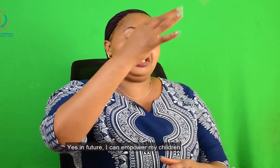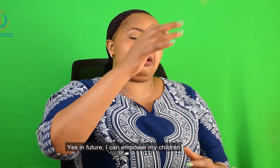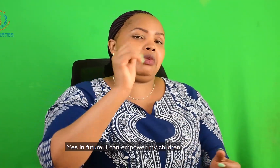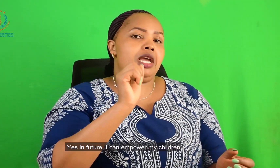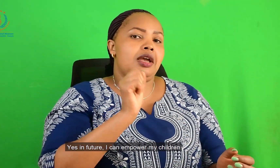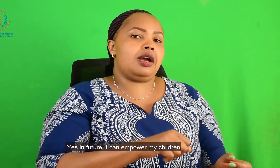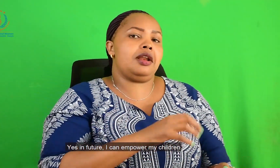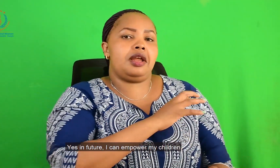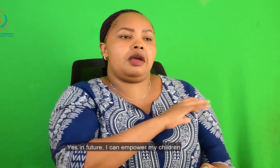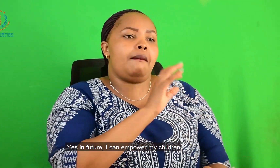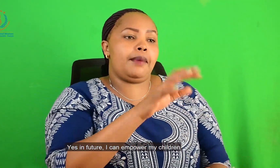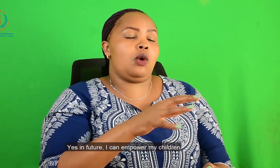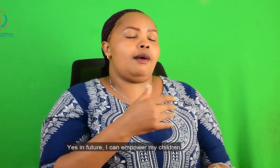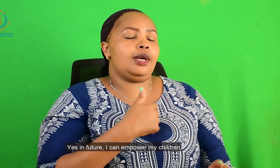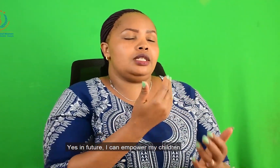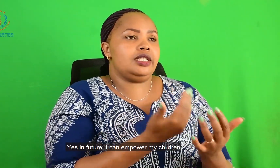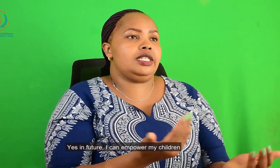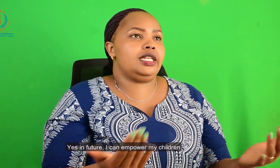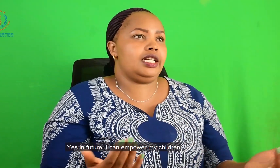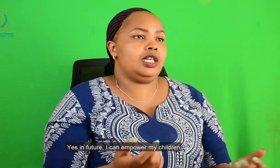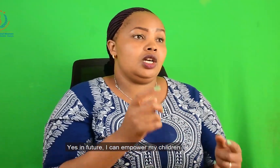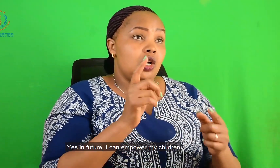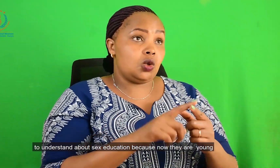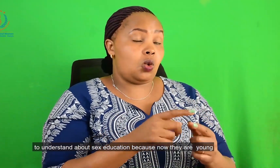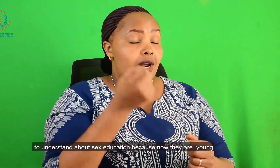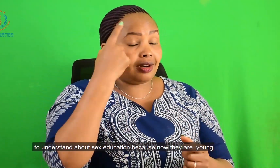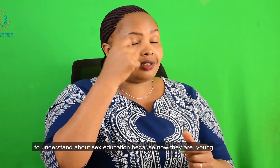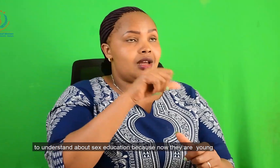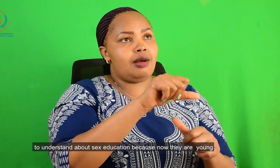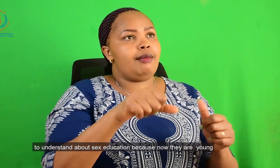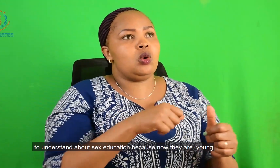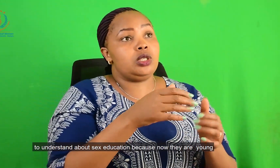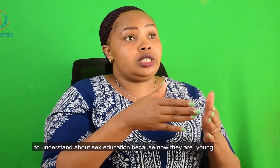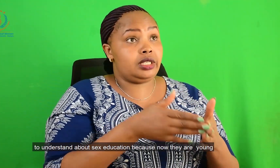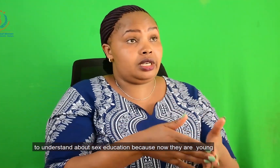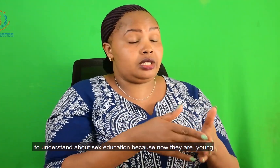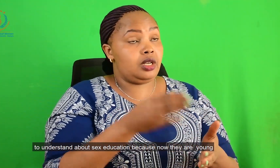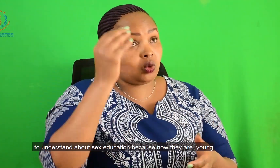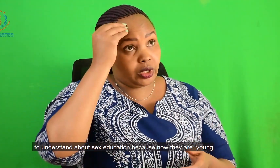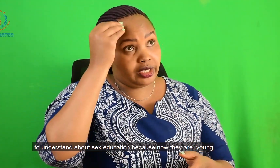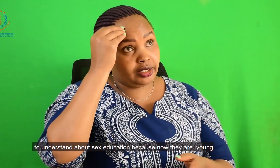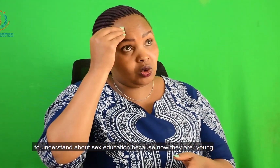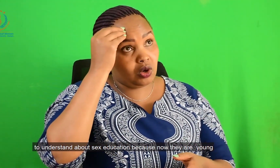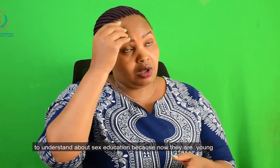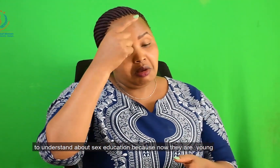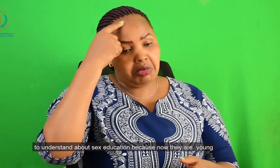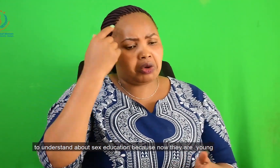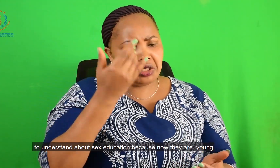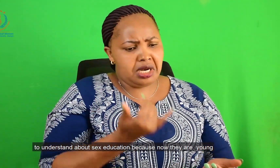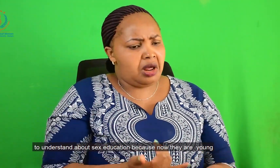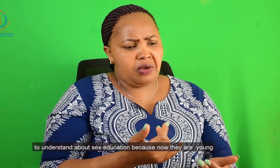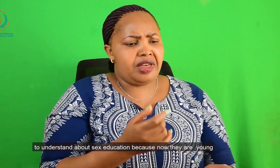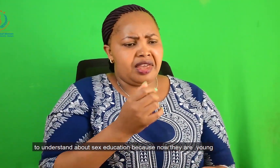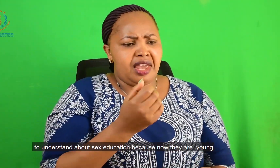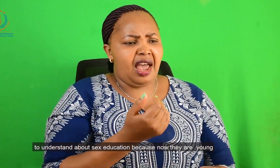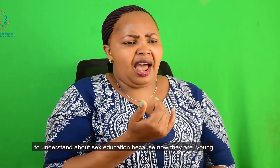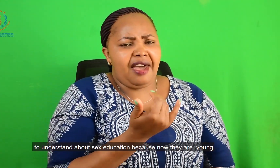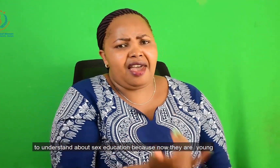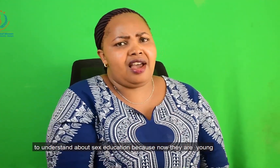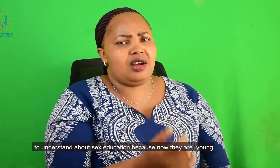Yes, in future, I can empower my children to understand about sex education, because now they are